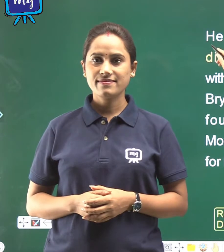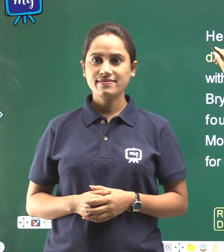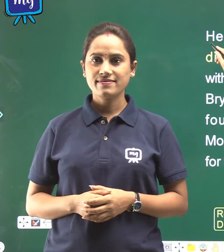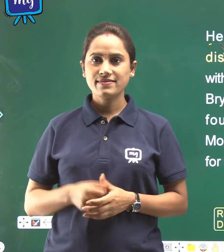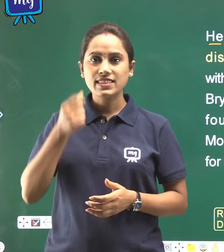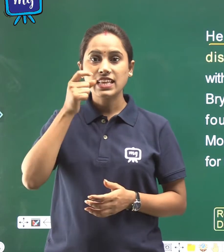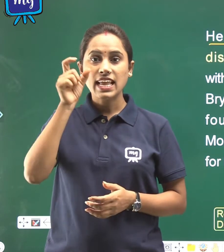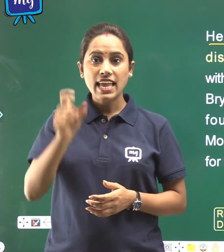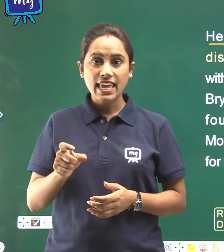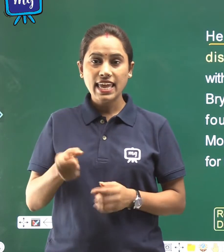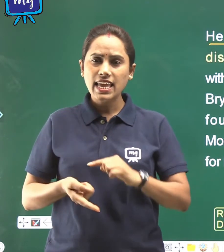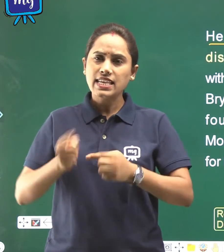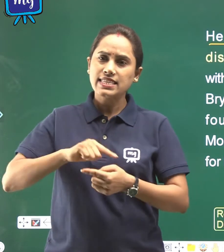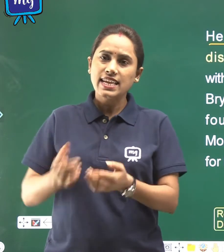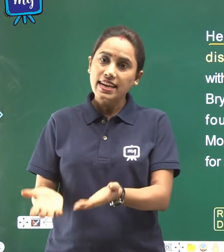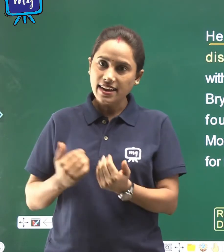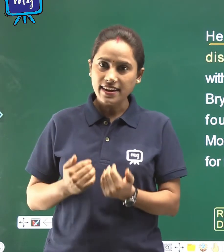He is returning